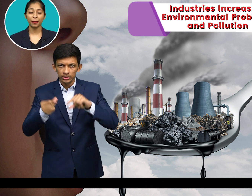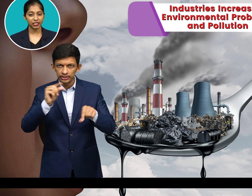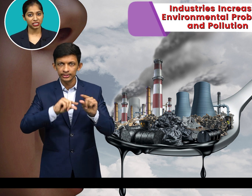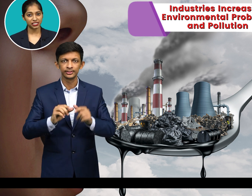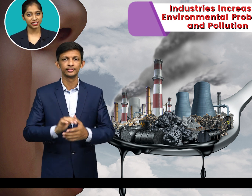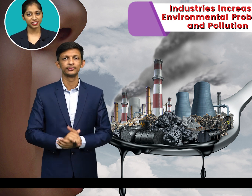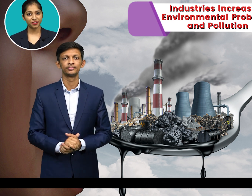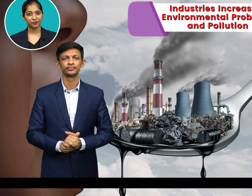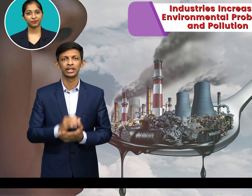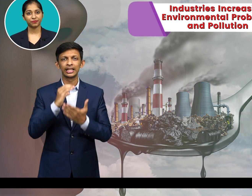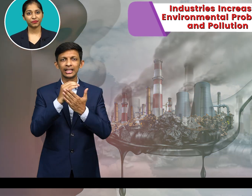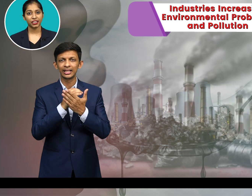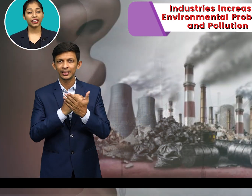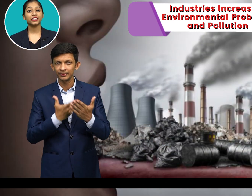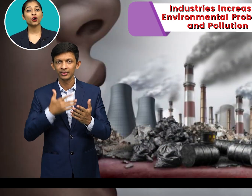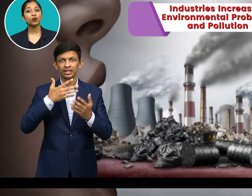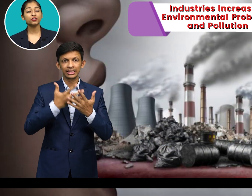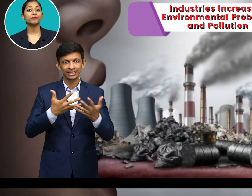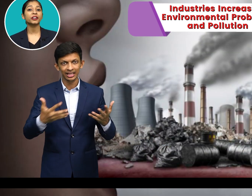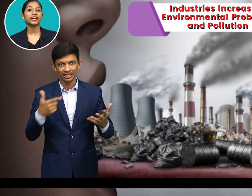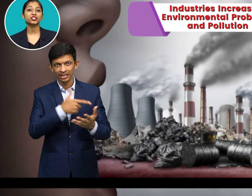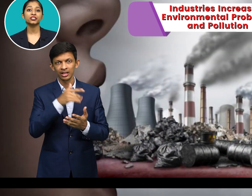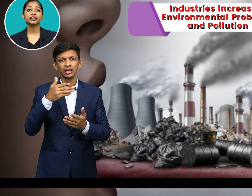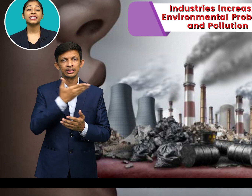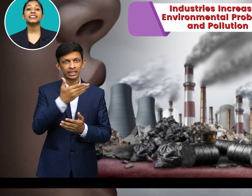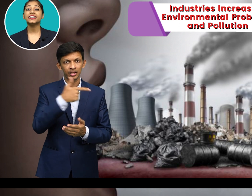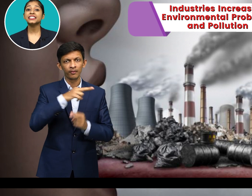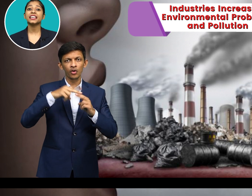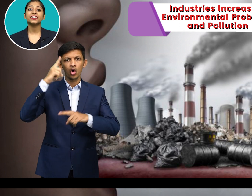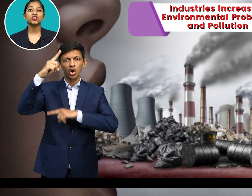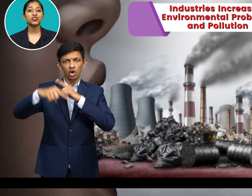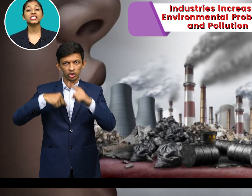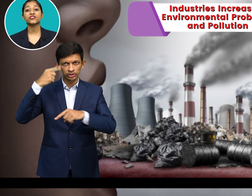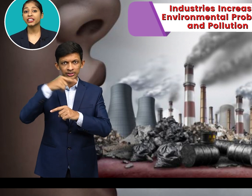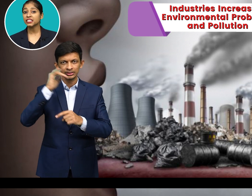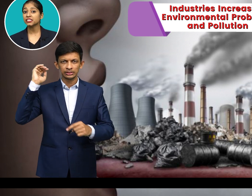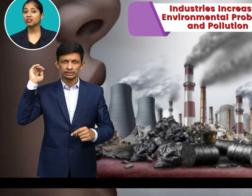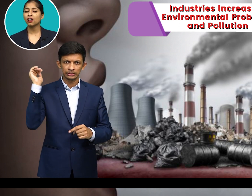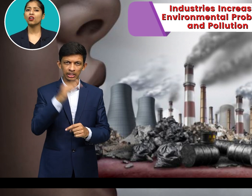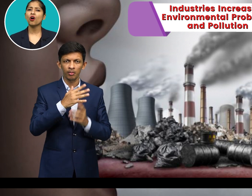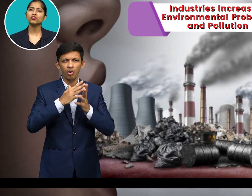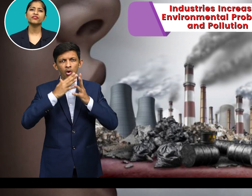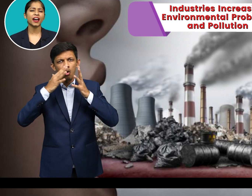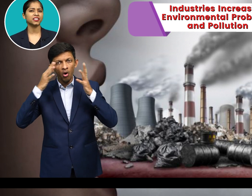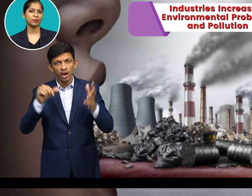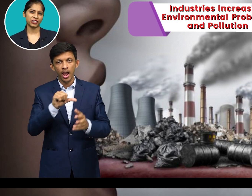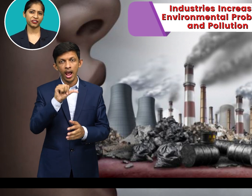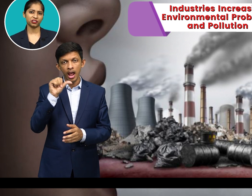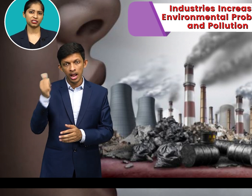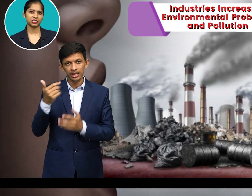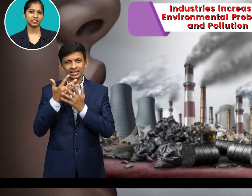different chemicals. In the course of production, these industries release a lot of